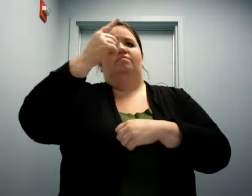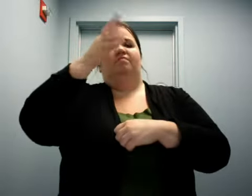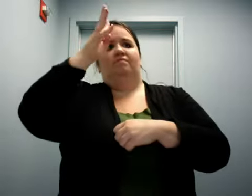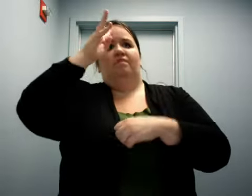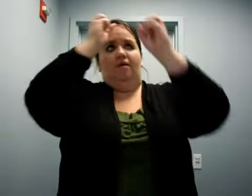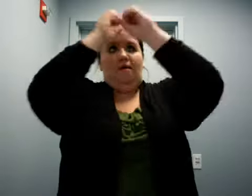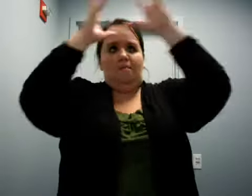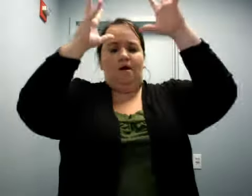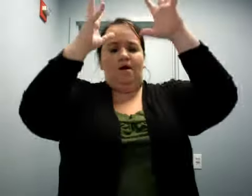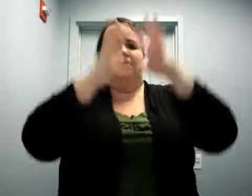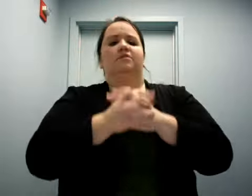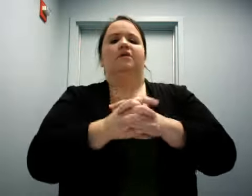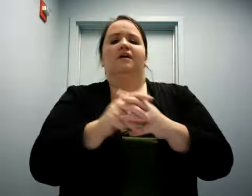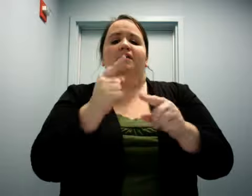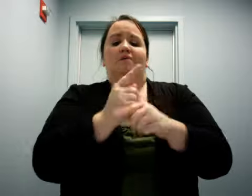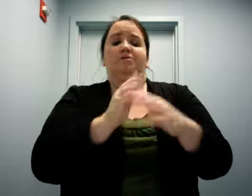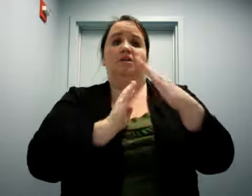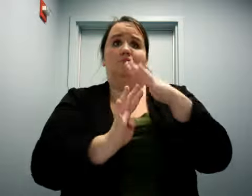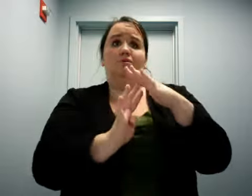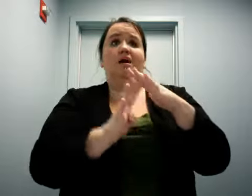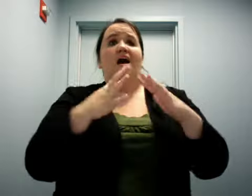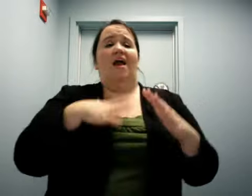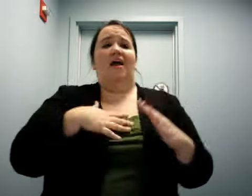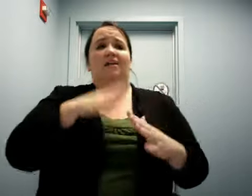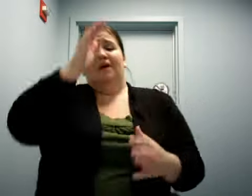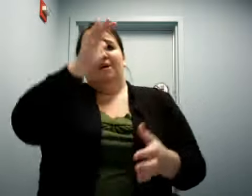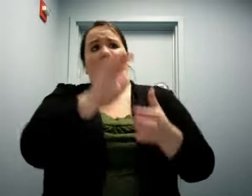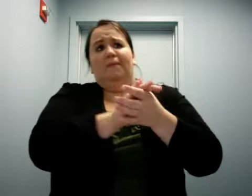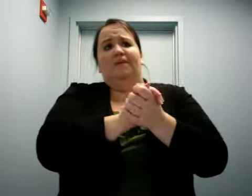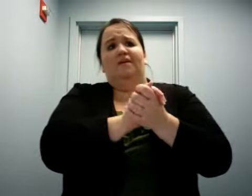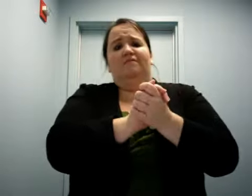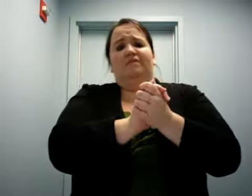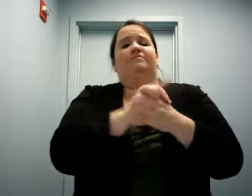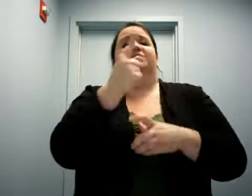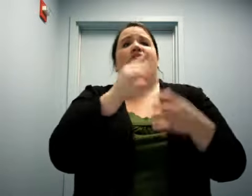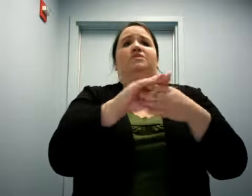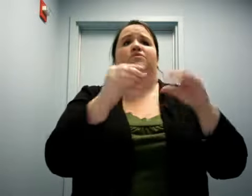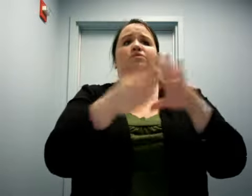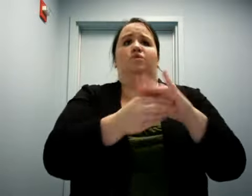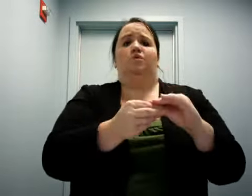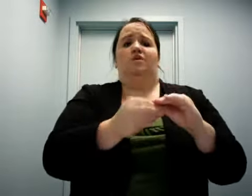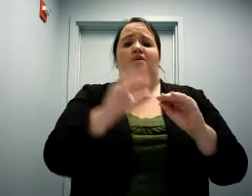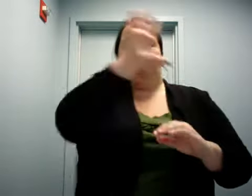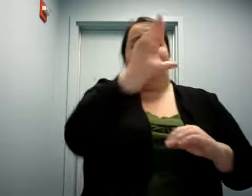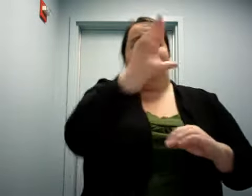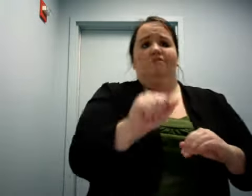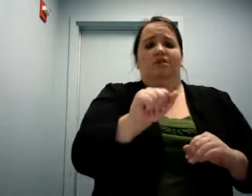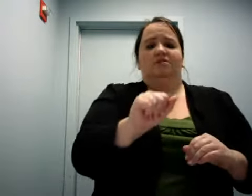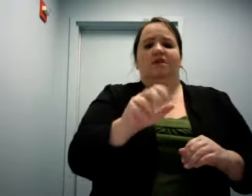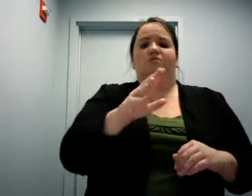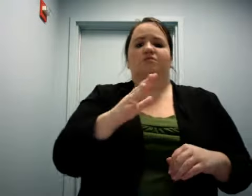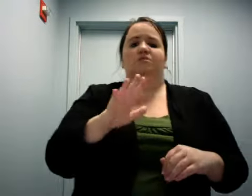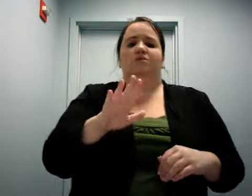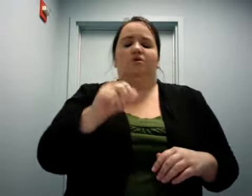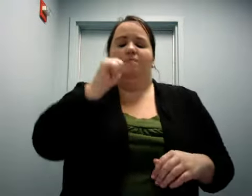I had bought into the single story of Mexicans, and I could not have been more ashamed of myself. So that is how to create a single story.